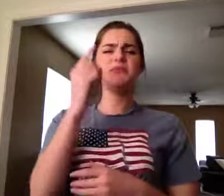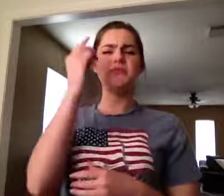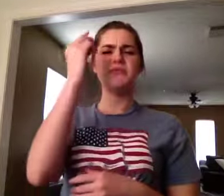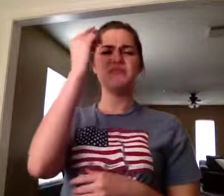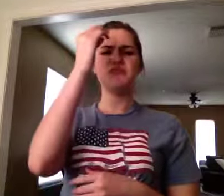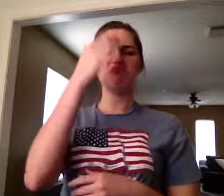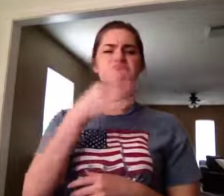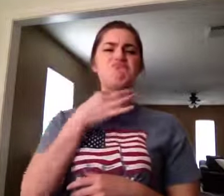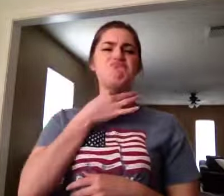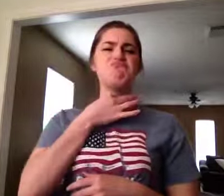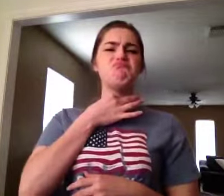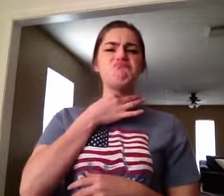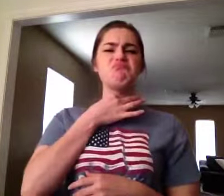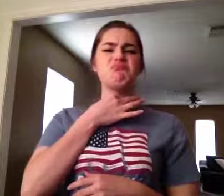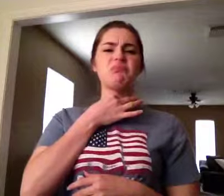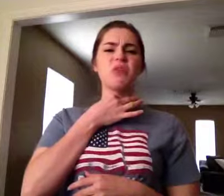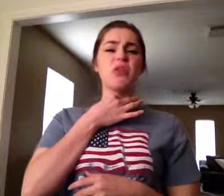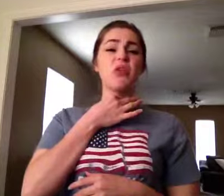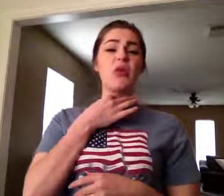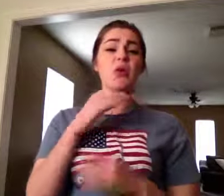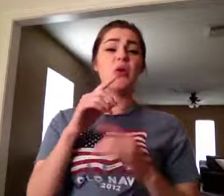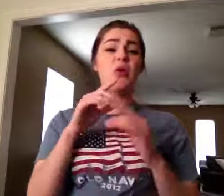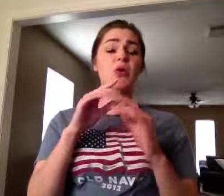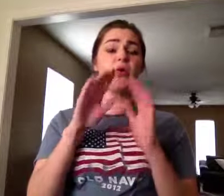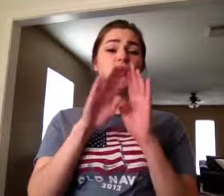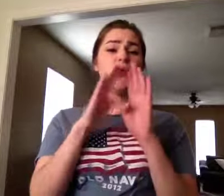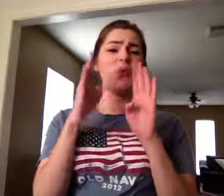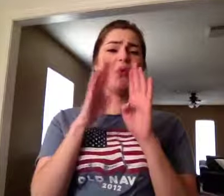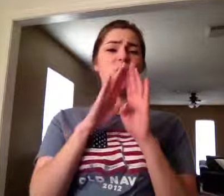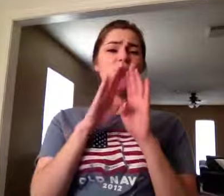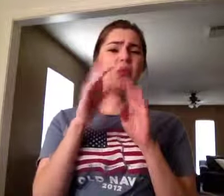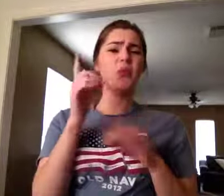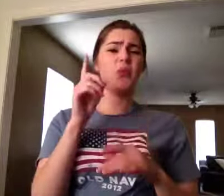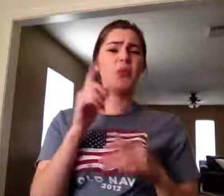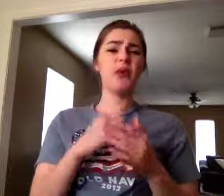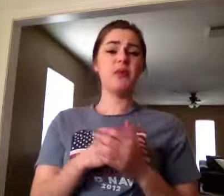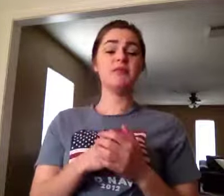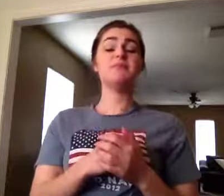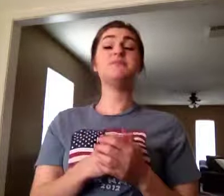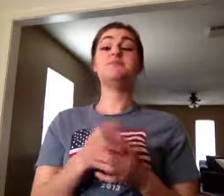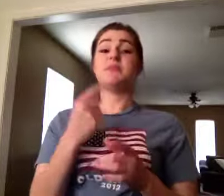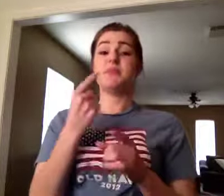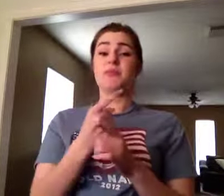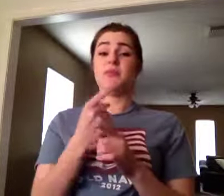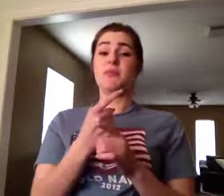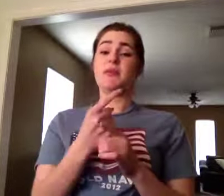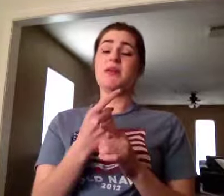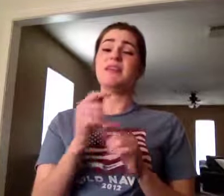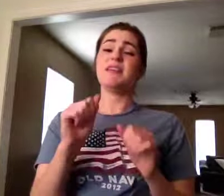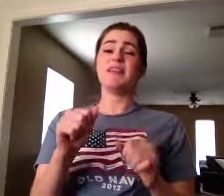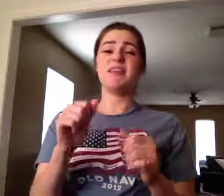And you're right, that could complicate your calculations somewhat, but we'll let Mr. Jones worry about that